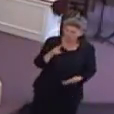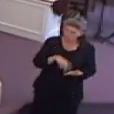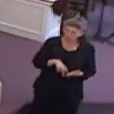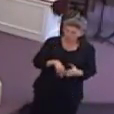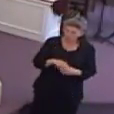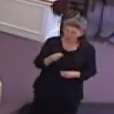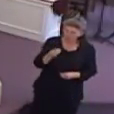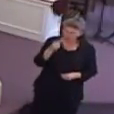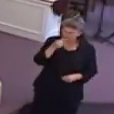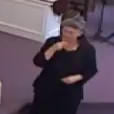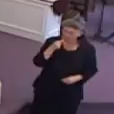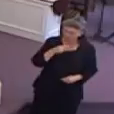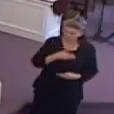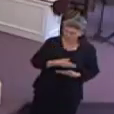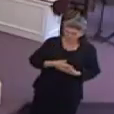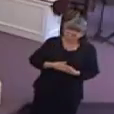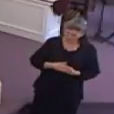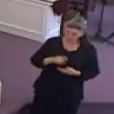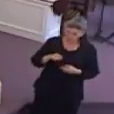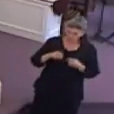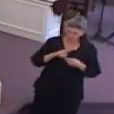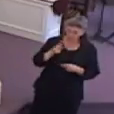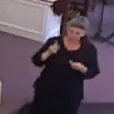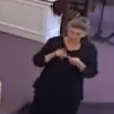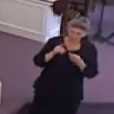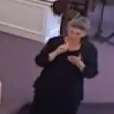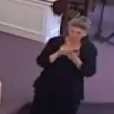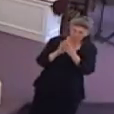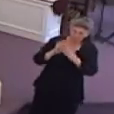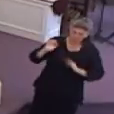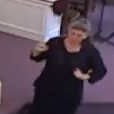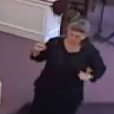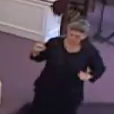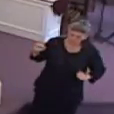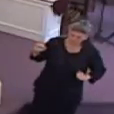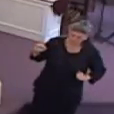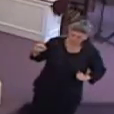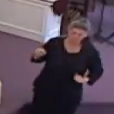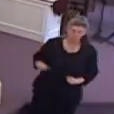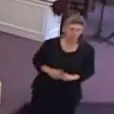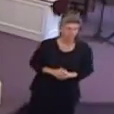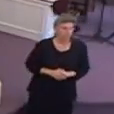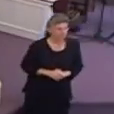the mouth of babes and suckling, thou hast perfected praise?